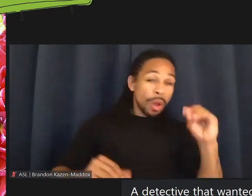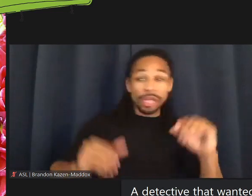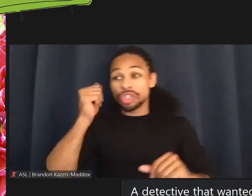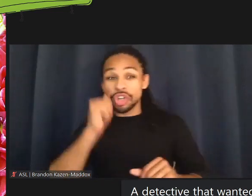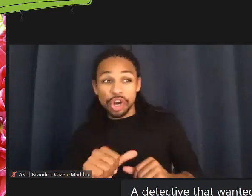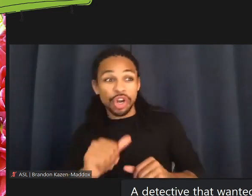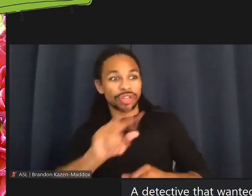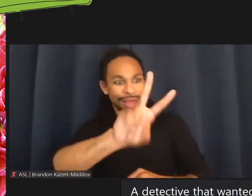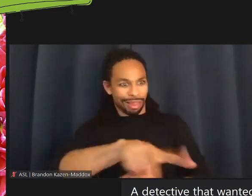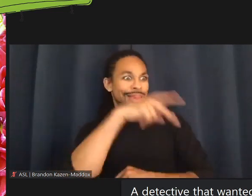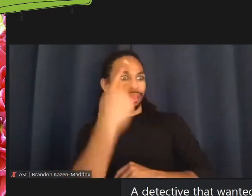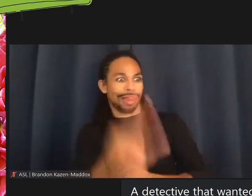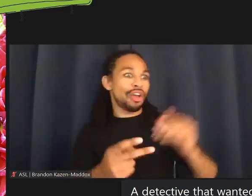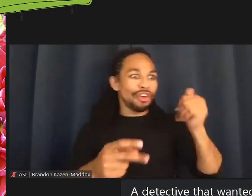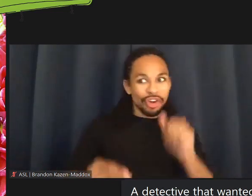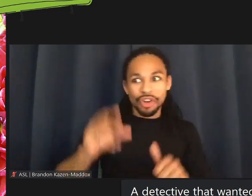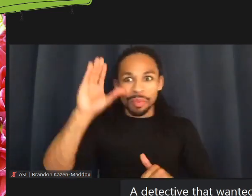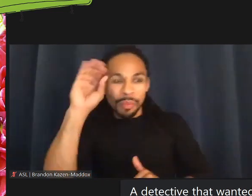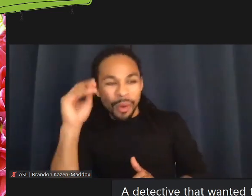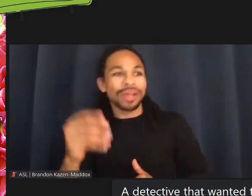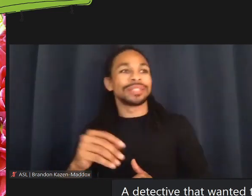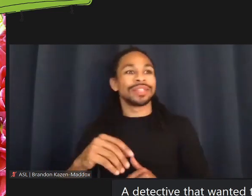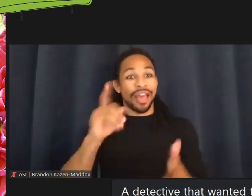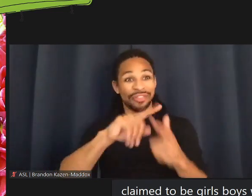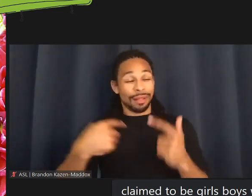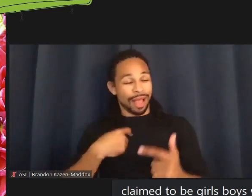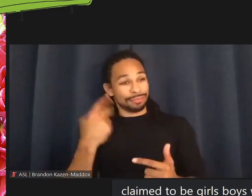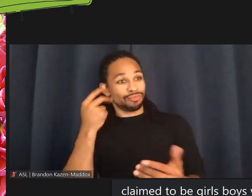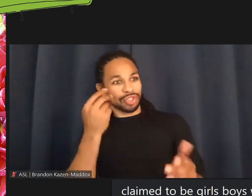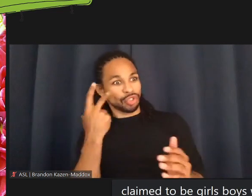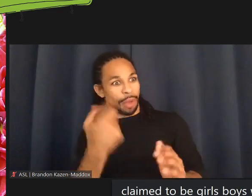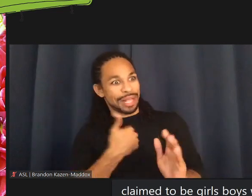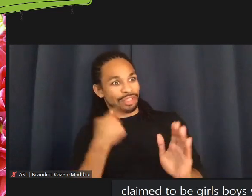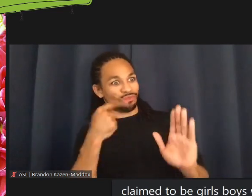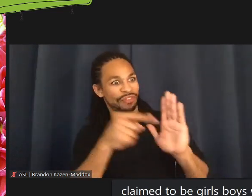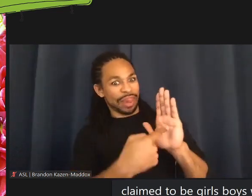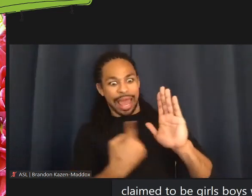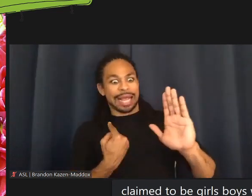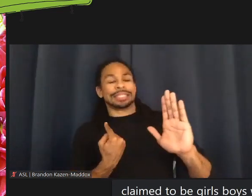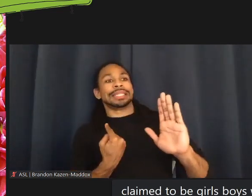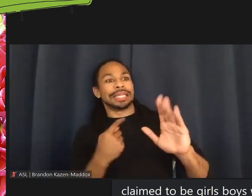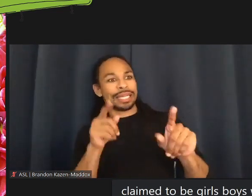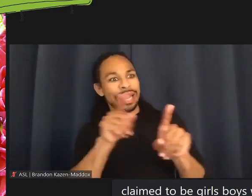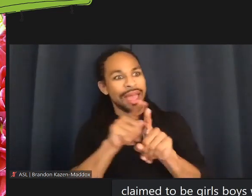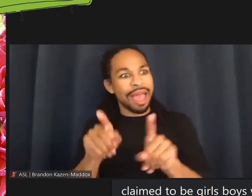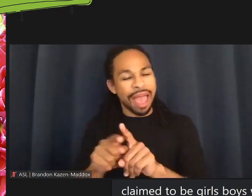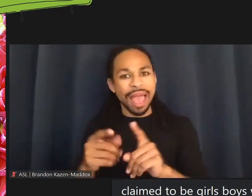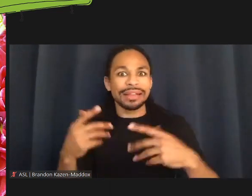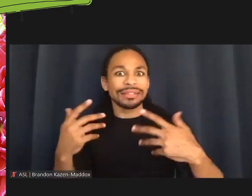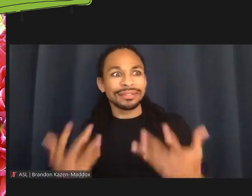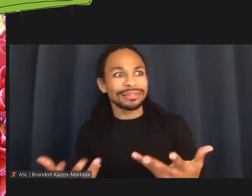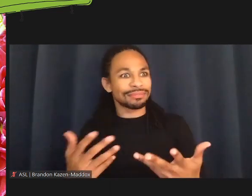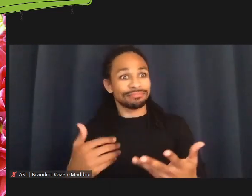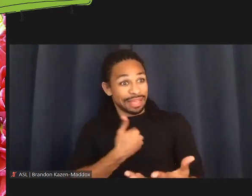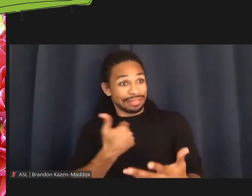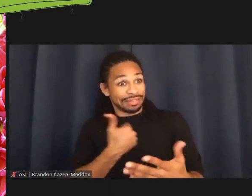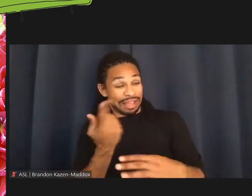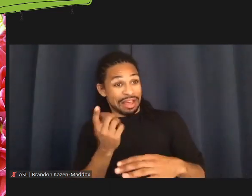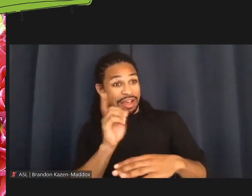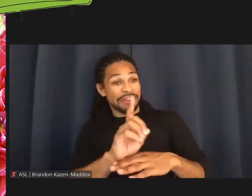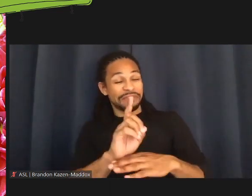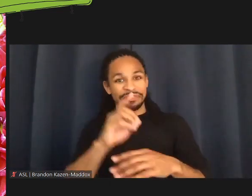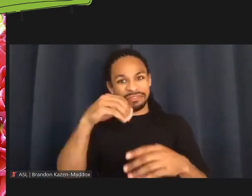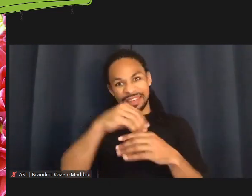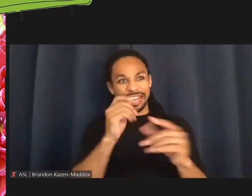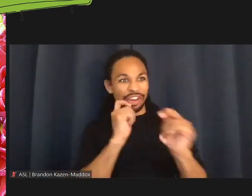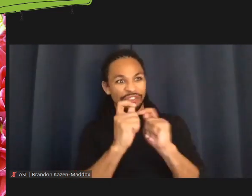being scrutinized by a professional woman. Miss Walters walked into my room, asked me questions with that lisp of